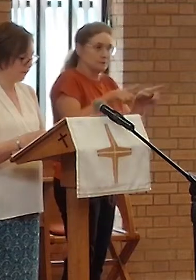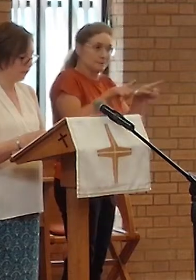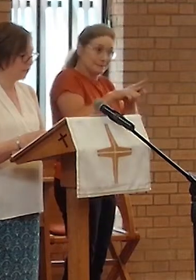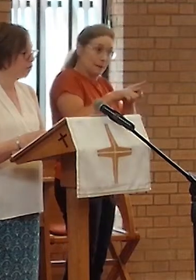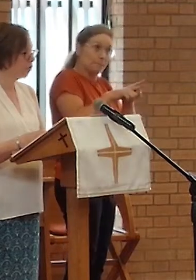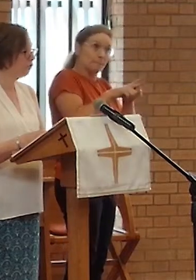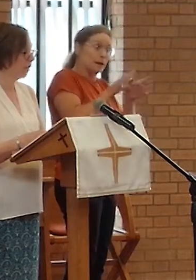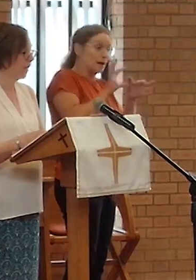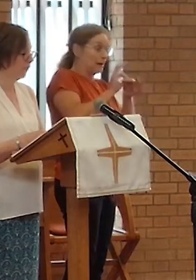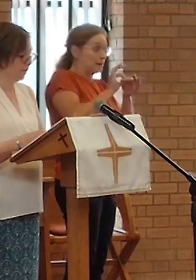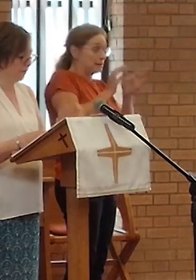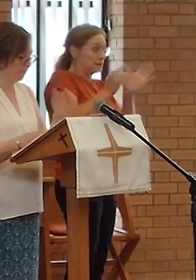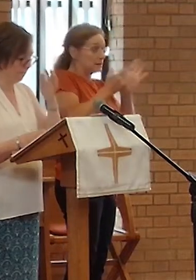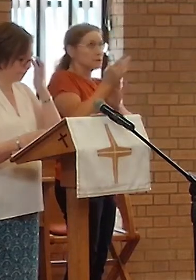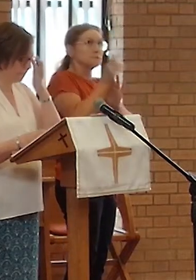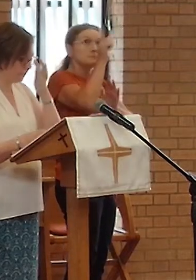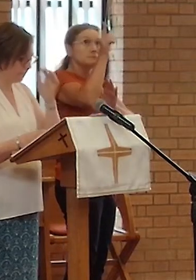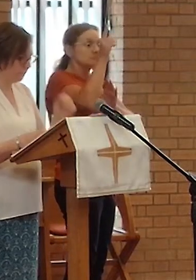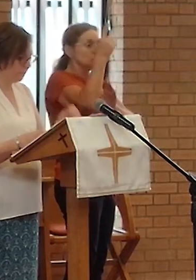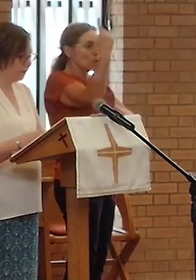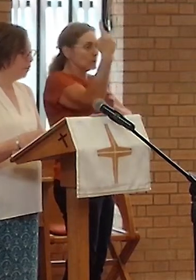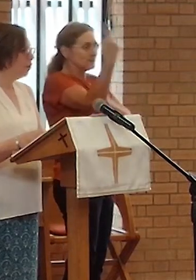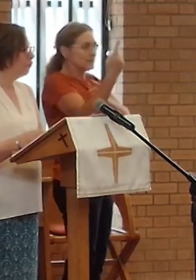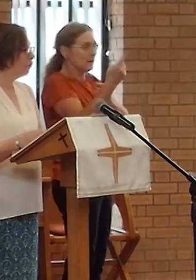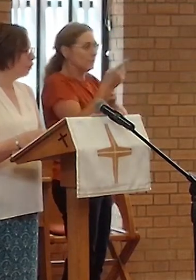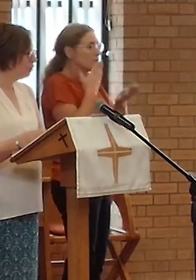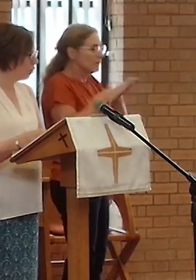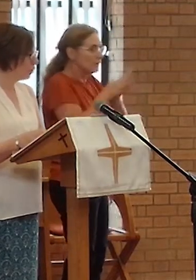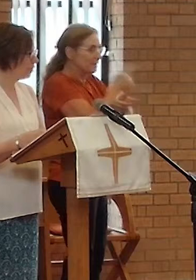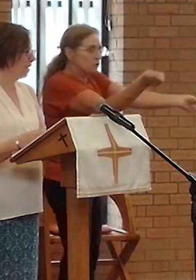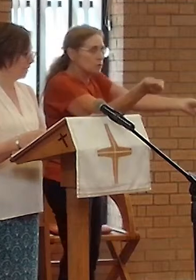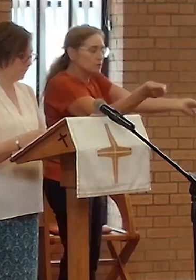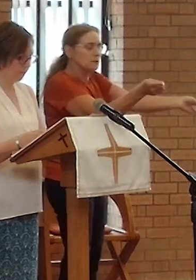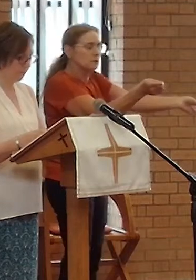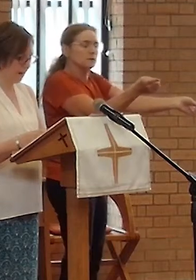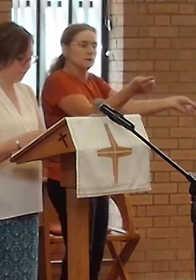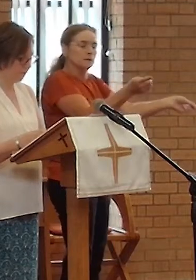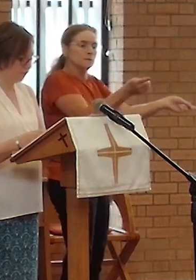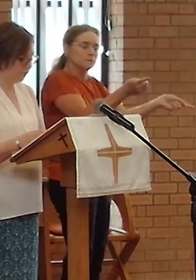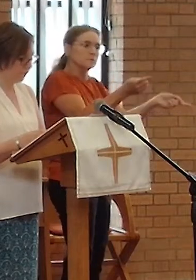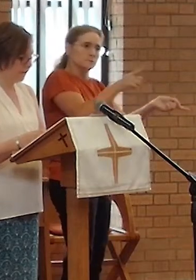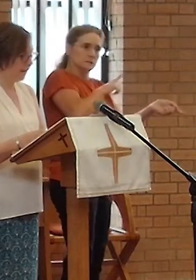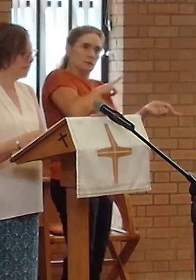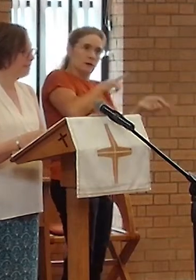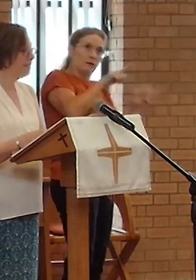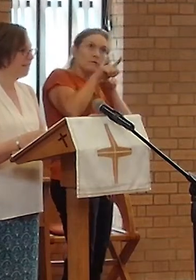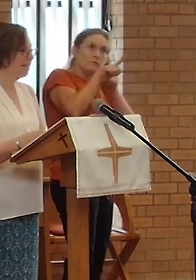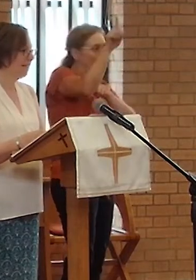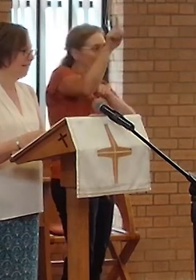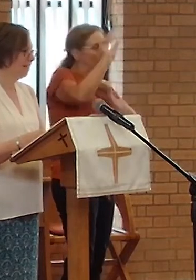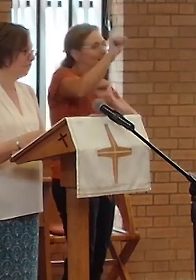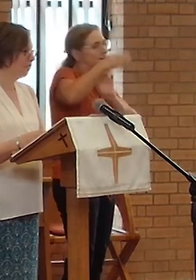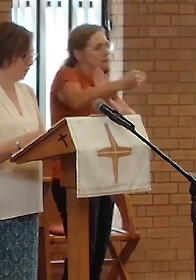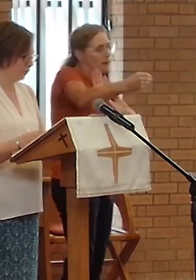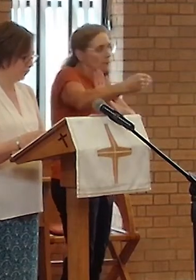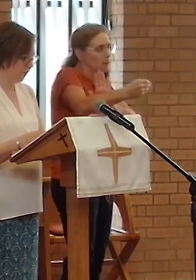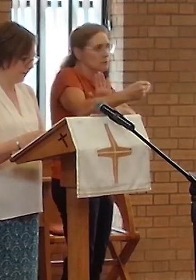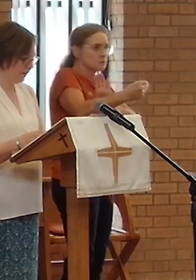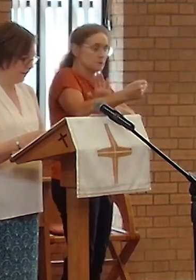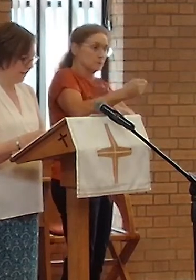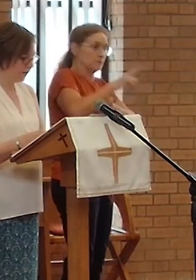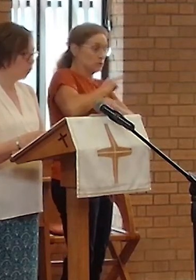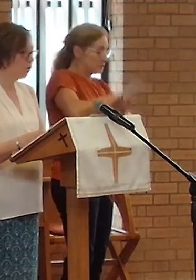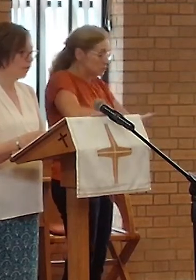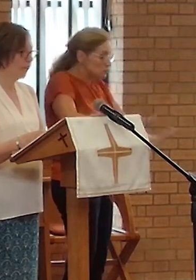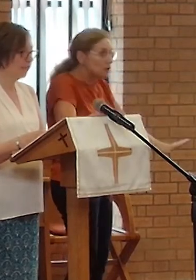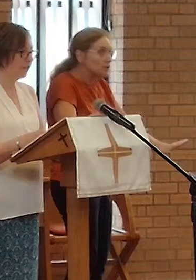Christ God forgave you. Follow God's example, therefore, as dearly loved children,